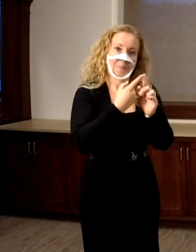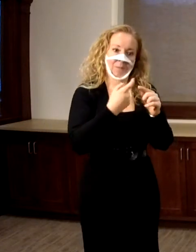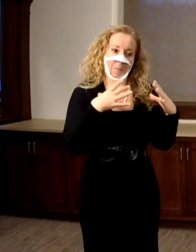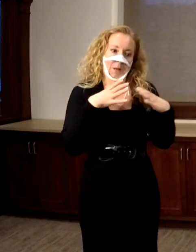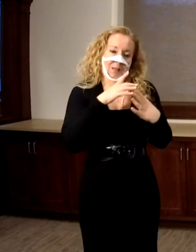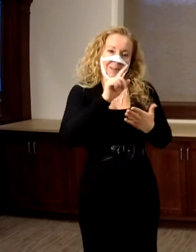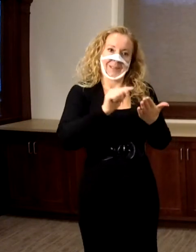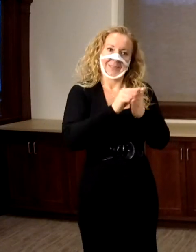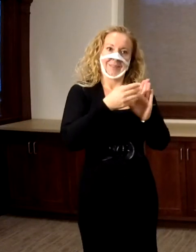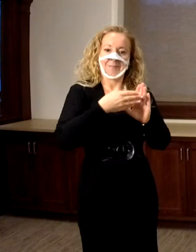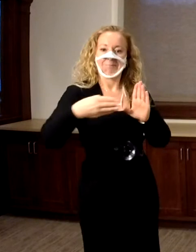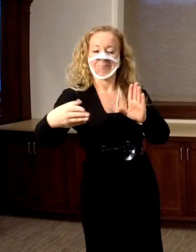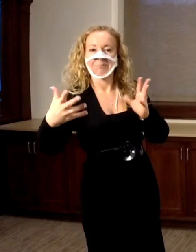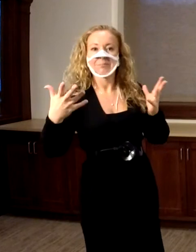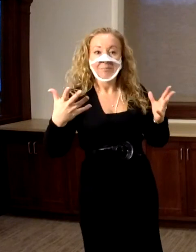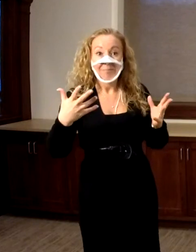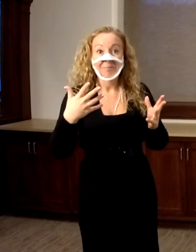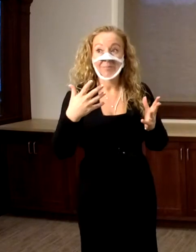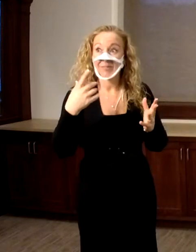pay their bills.